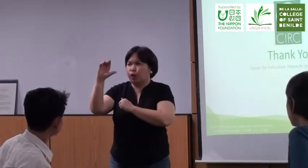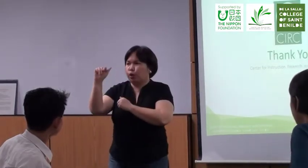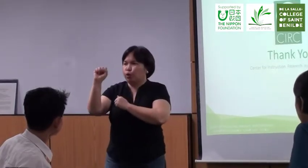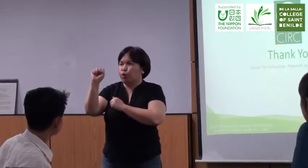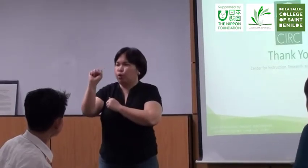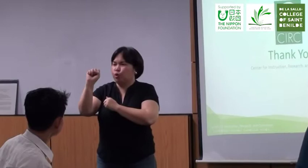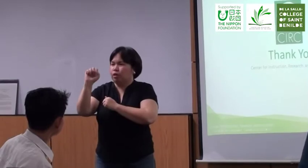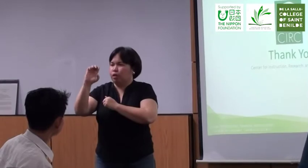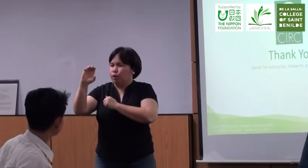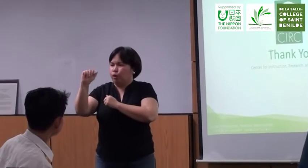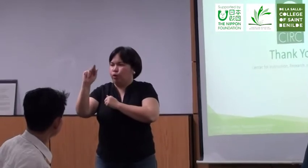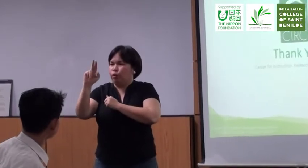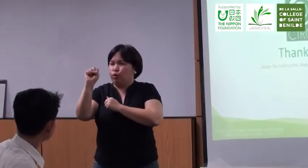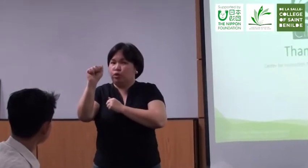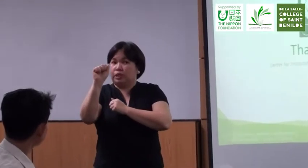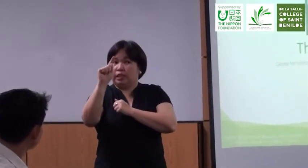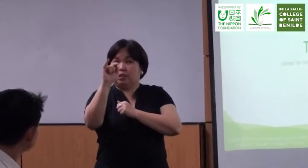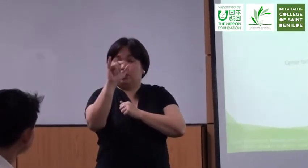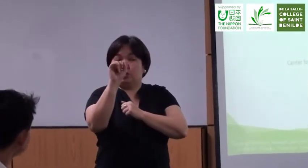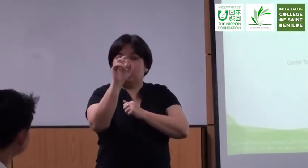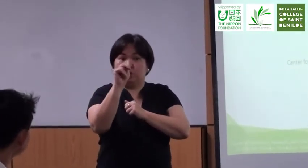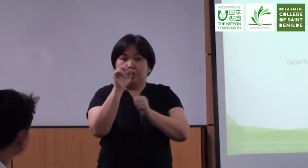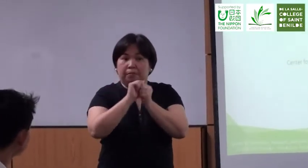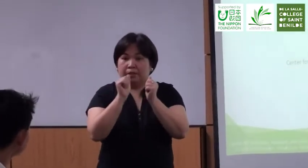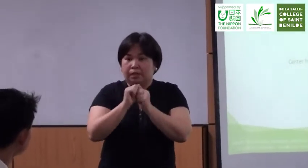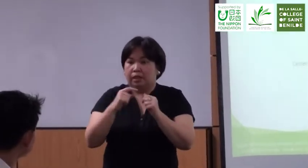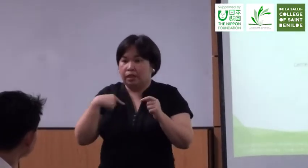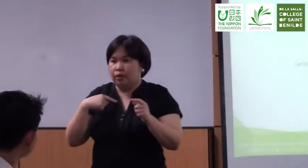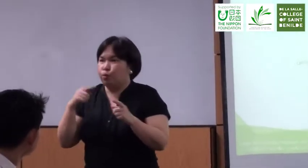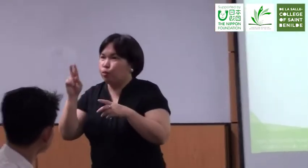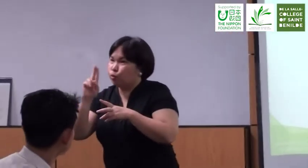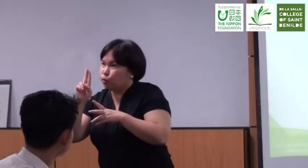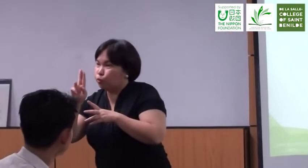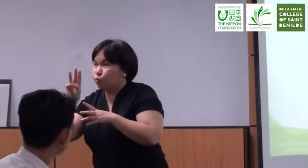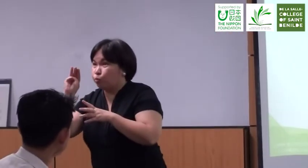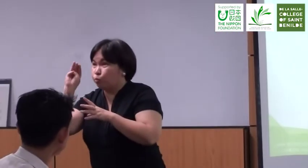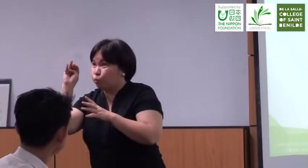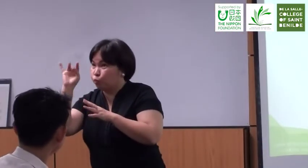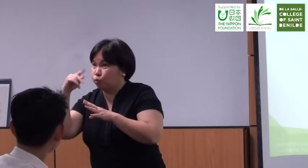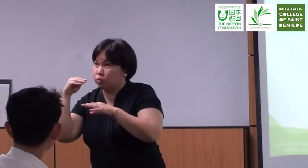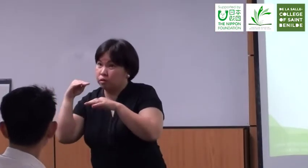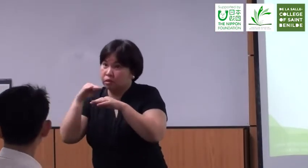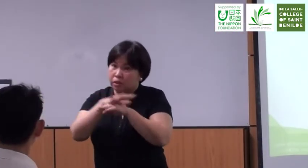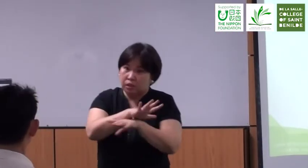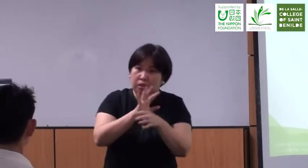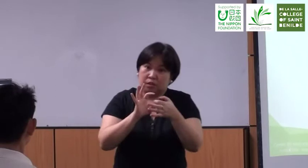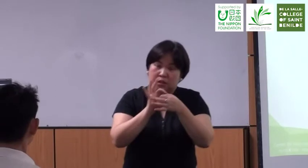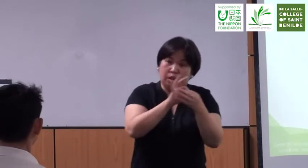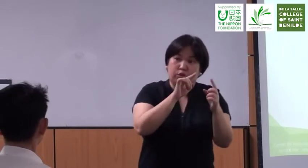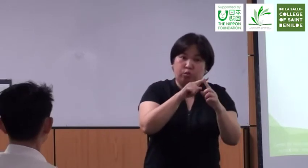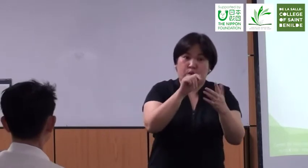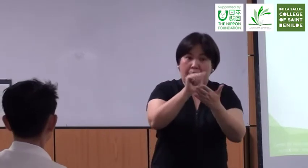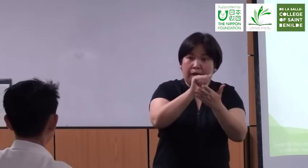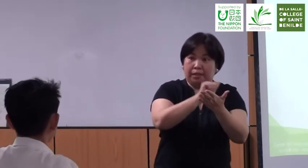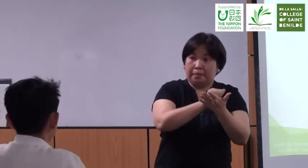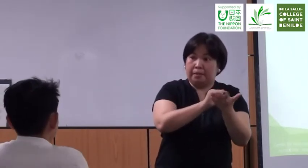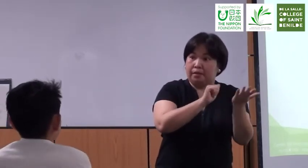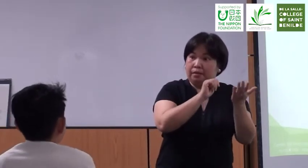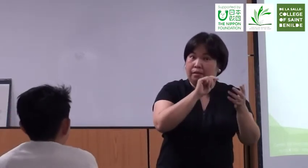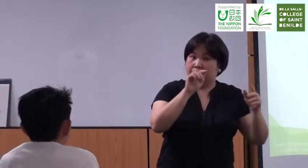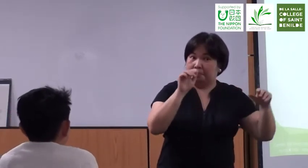causation type of study, meaning what is the effect of using MOODLE to academic performance.